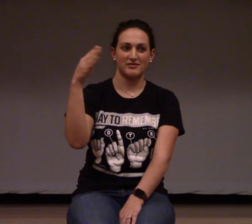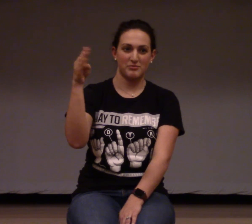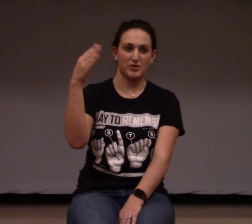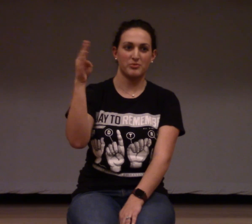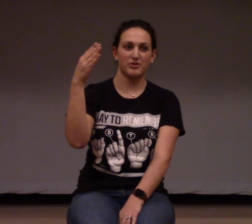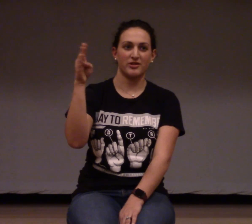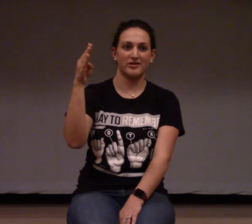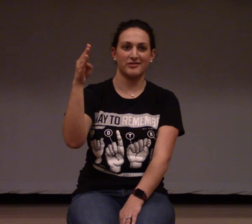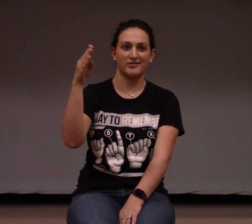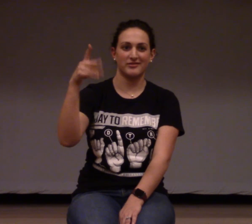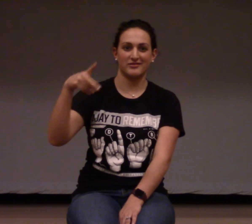Purple.